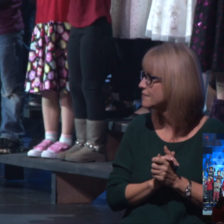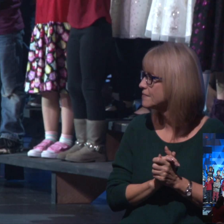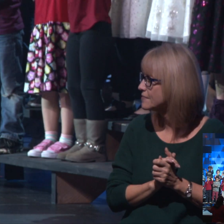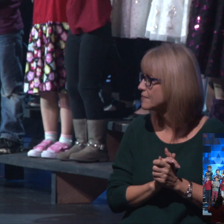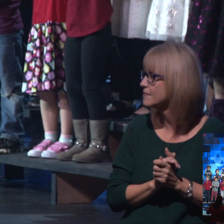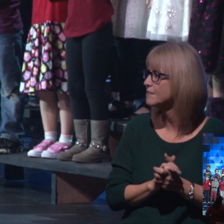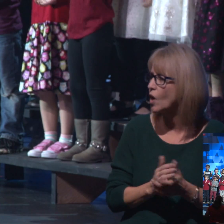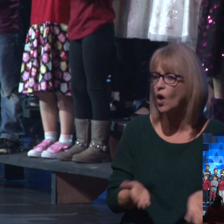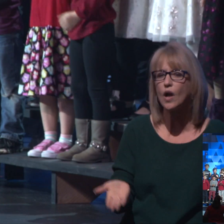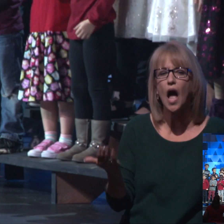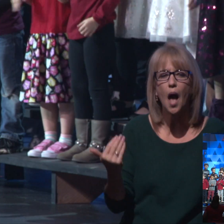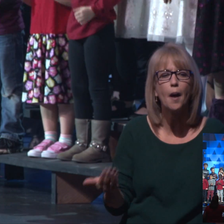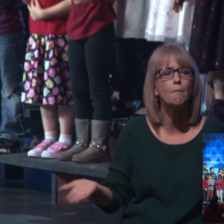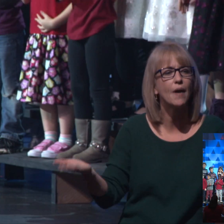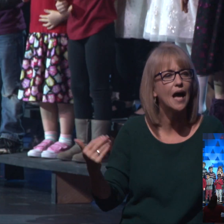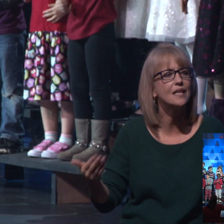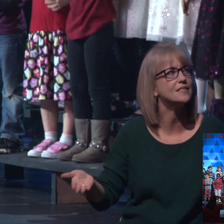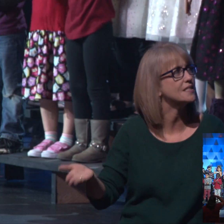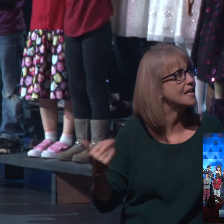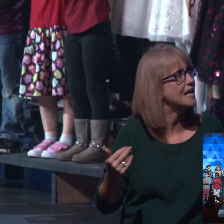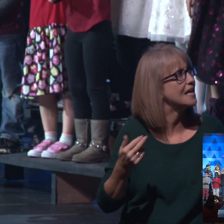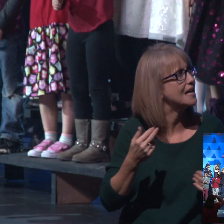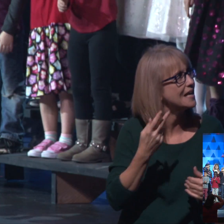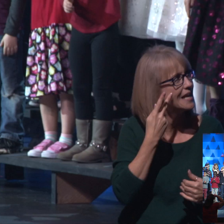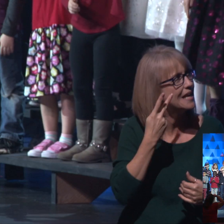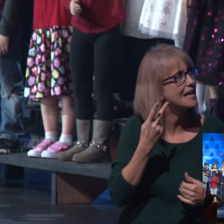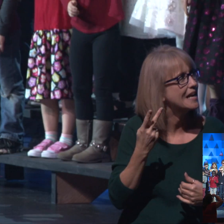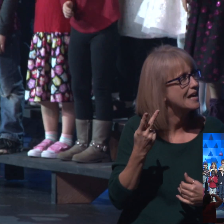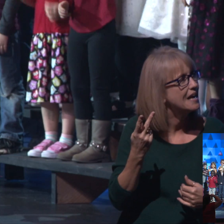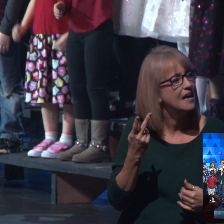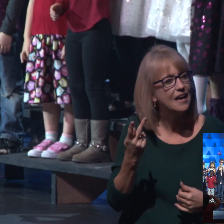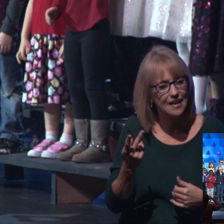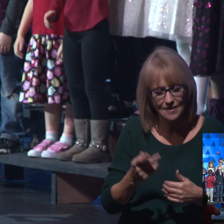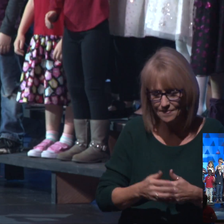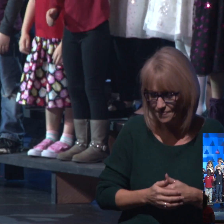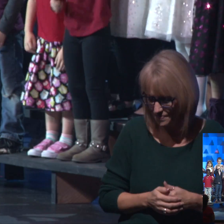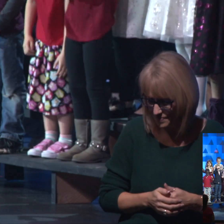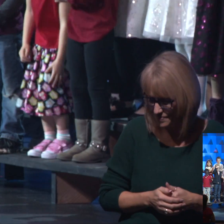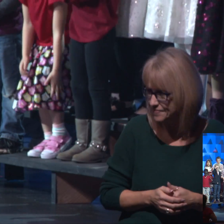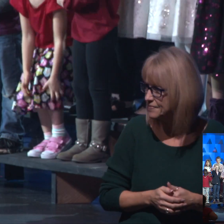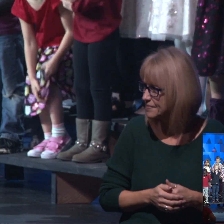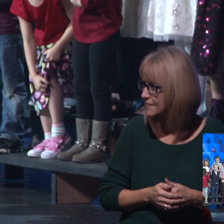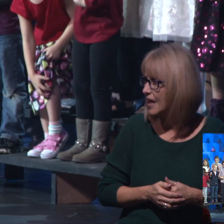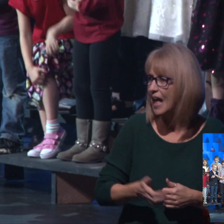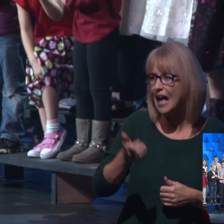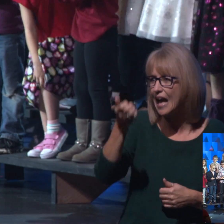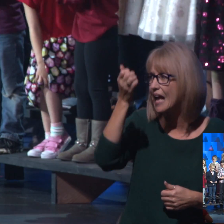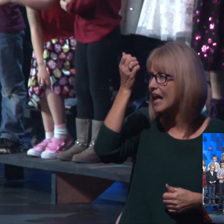Come and see God's